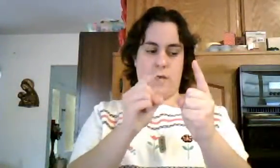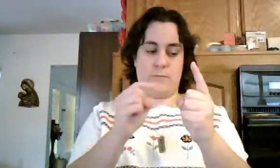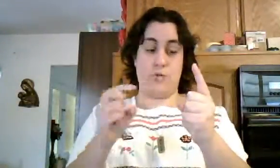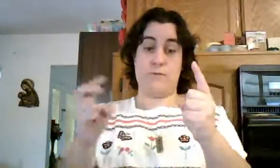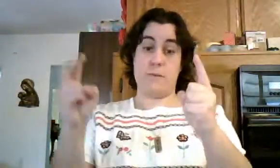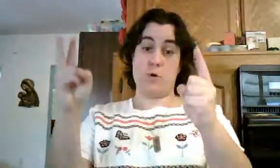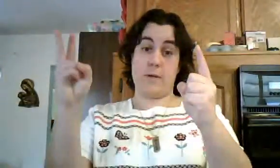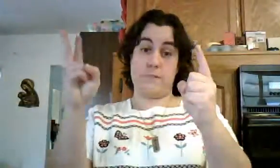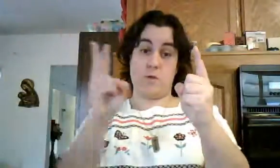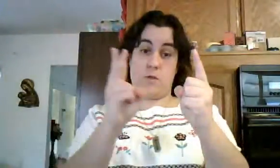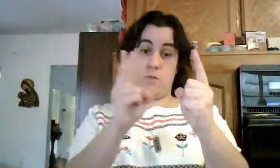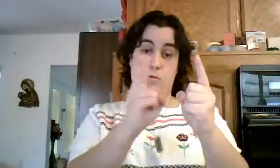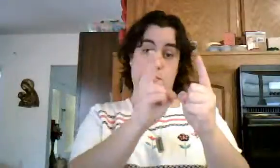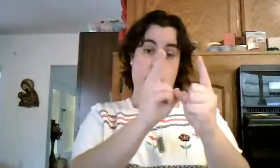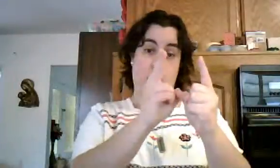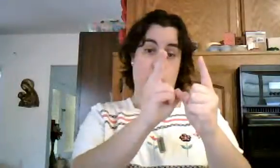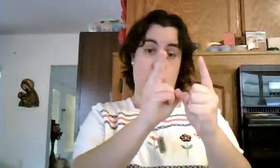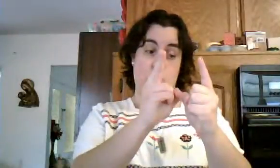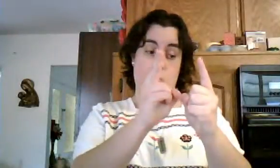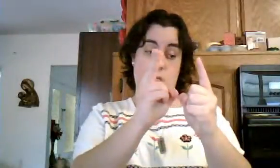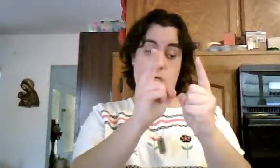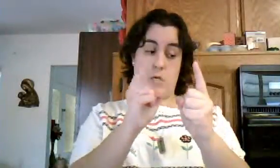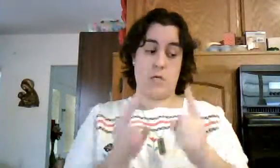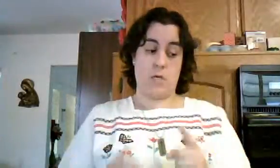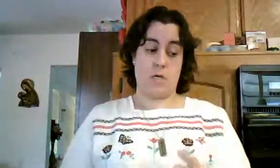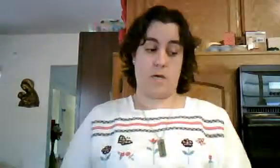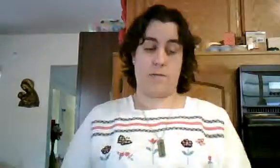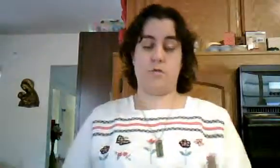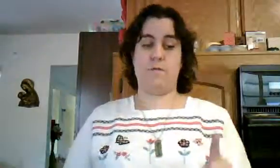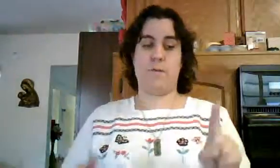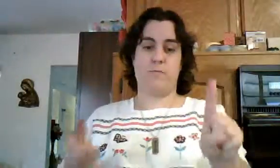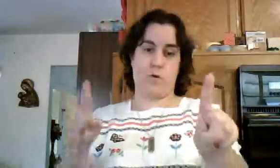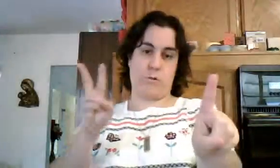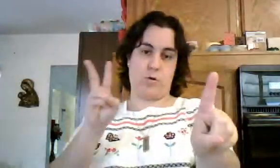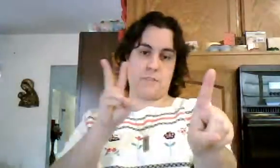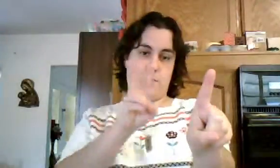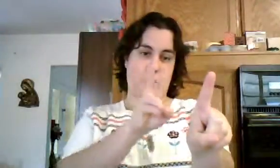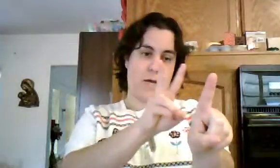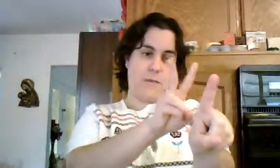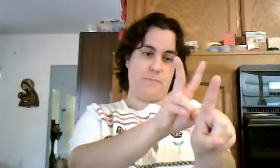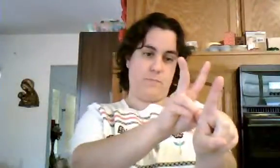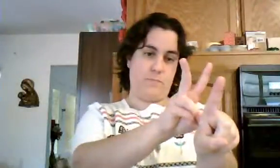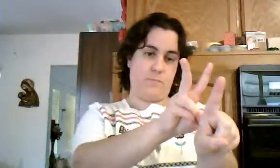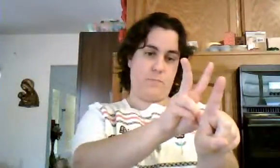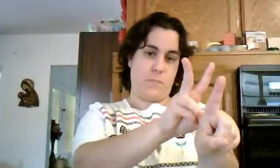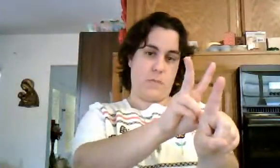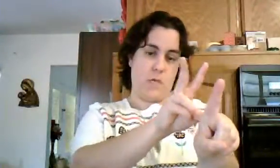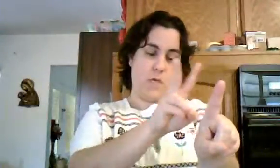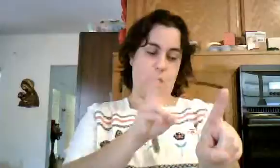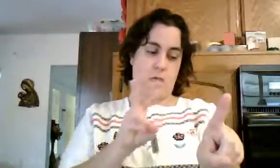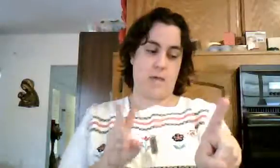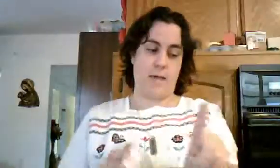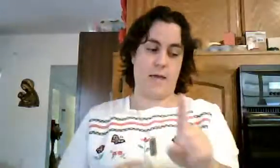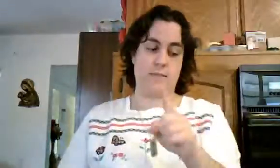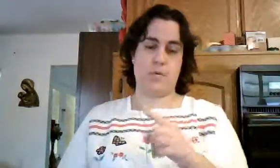Two of them going up to another person or animal. Two of them following a person from behind. And to